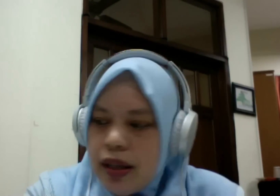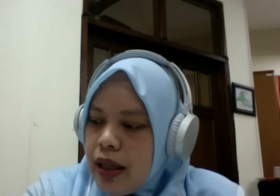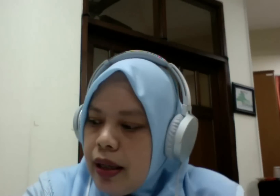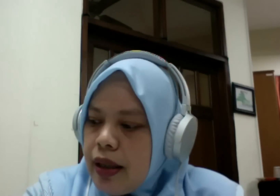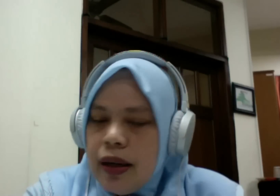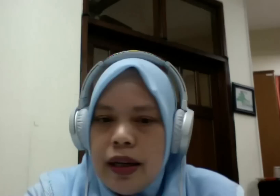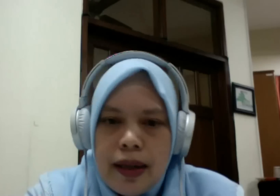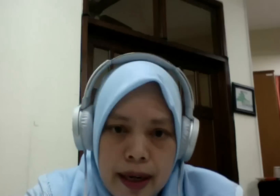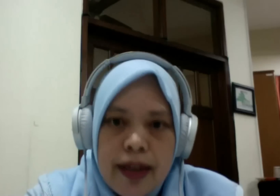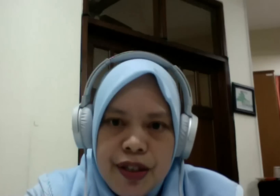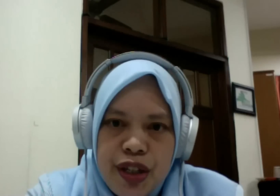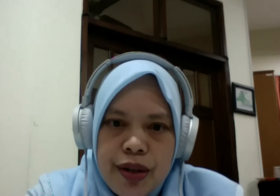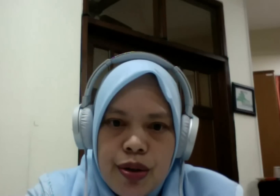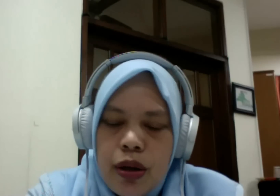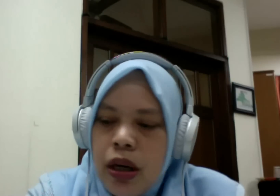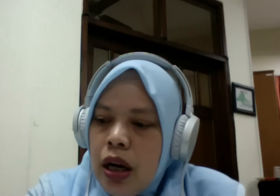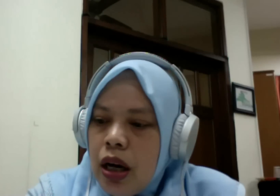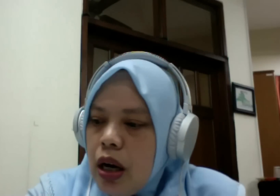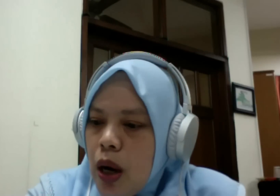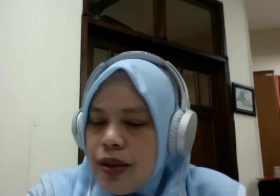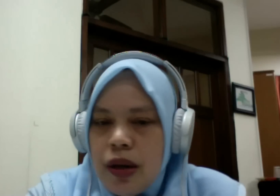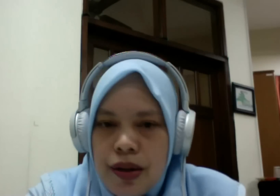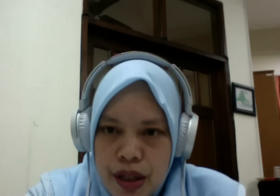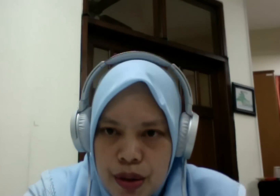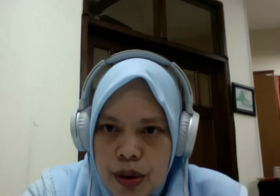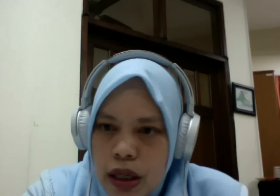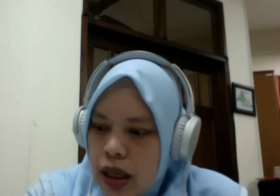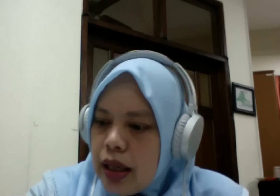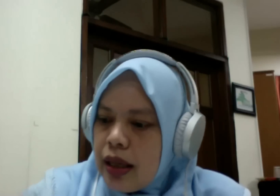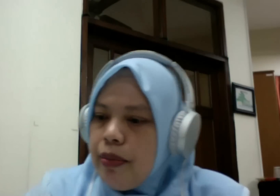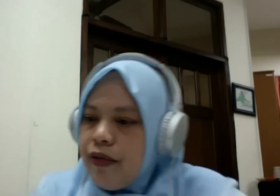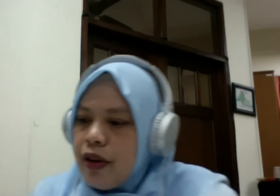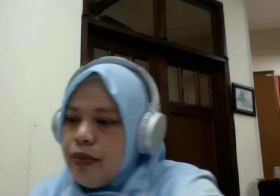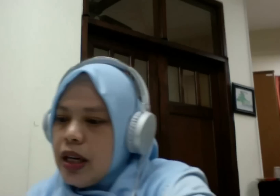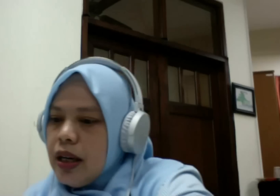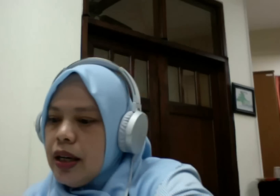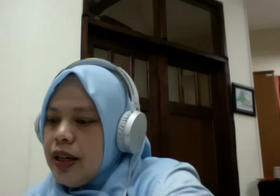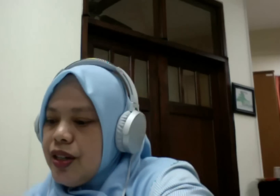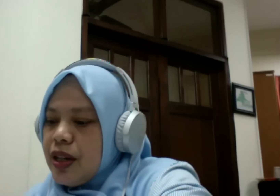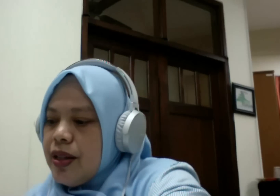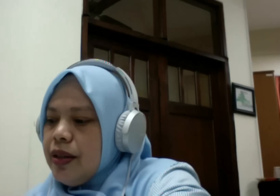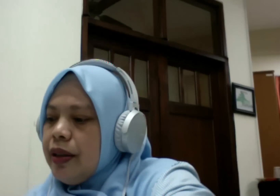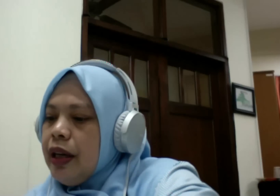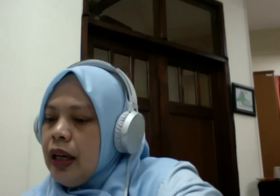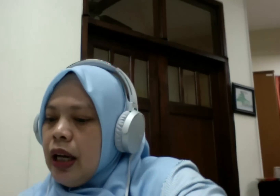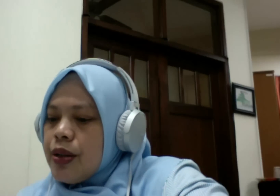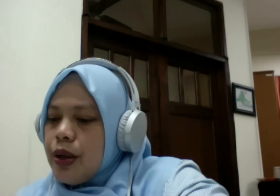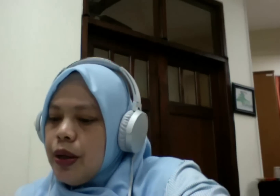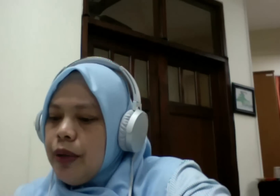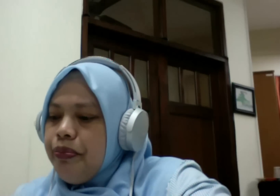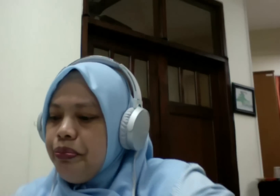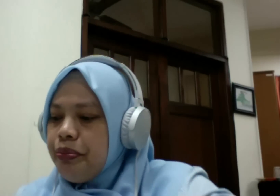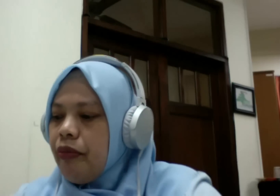disabled and religion. So a lot issue coming from discussion.